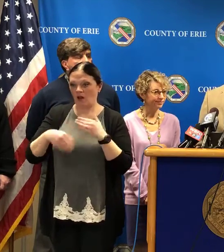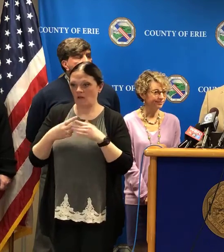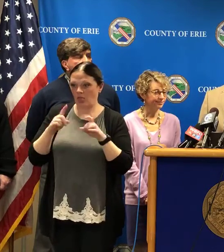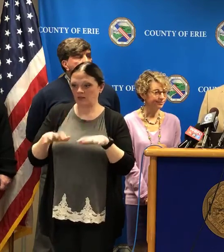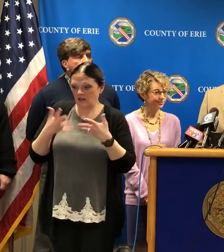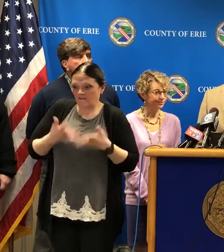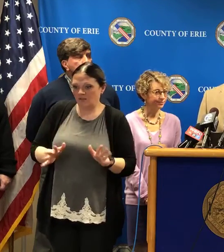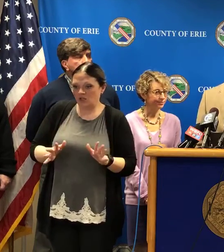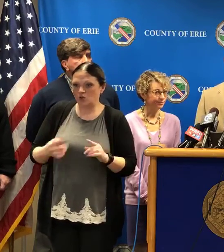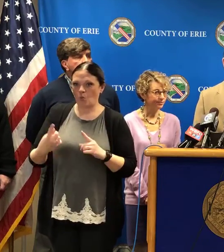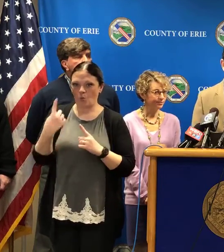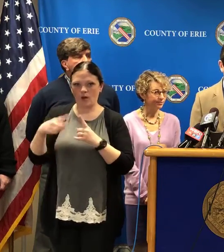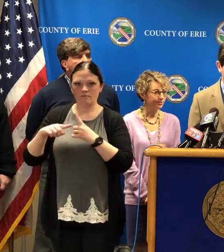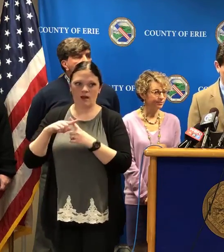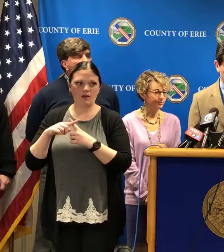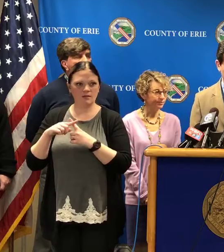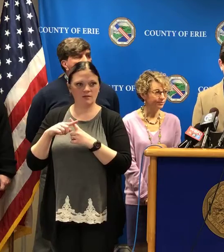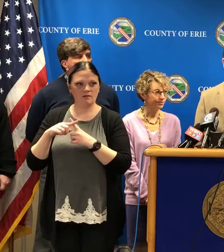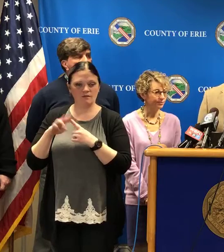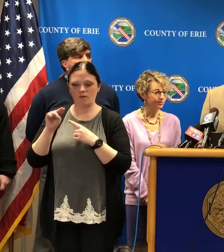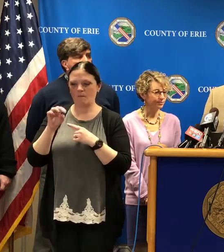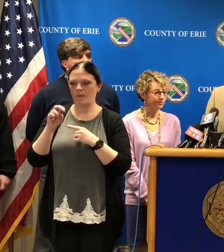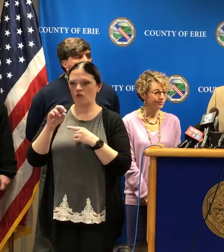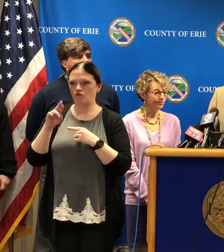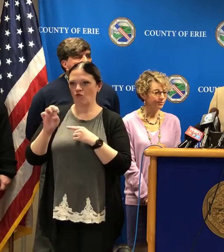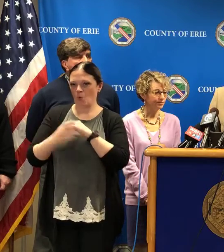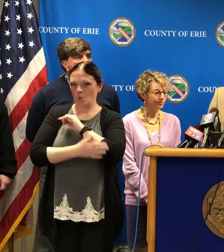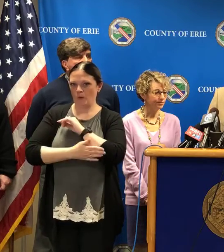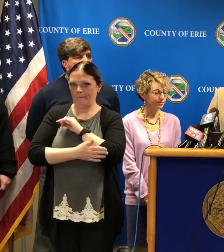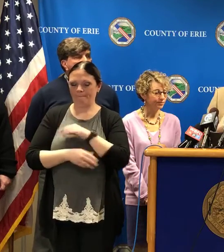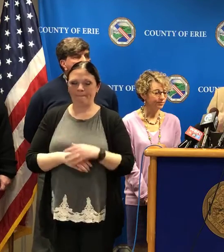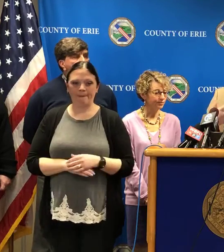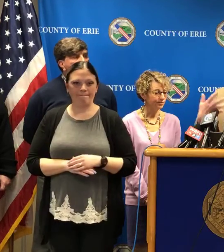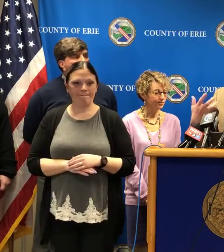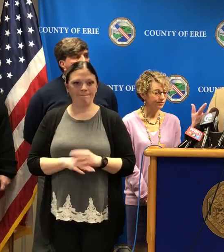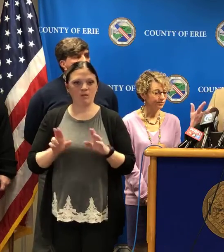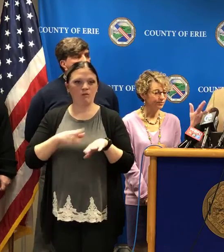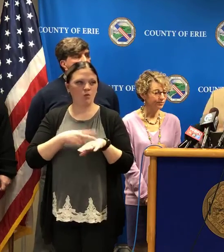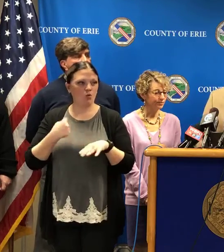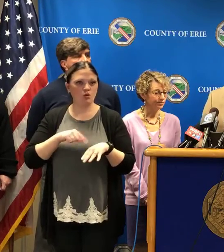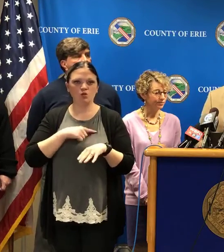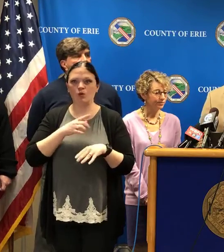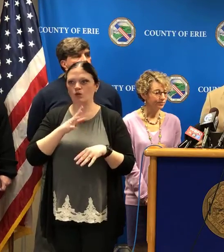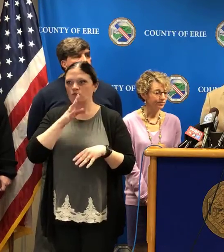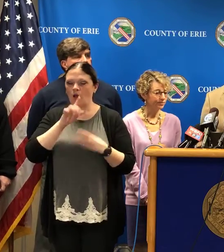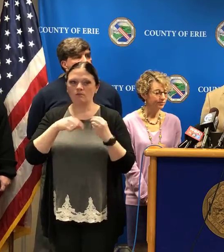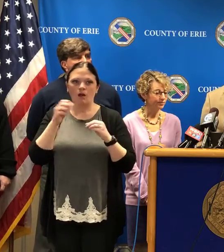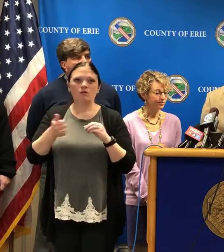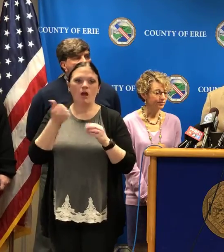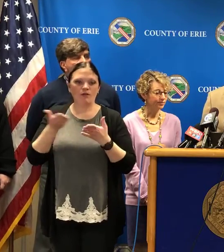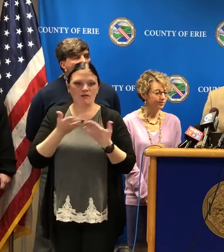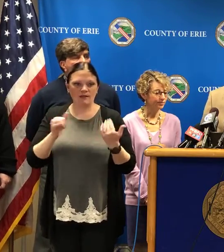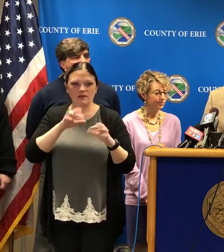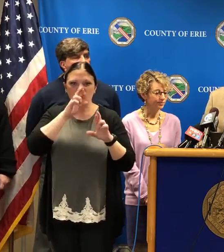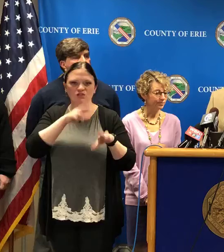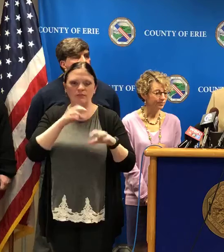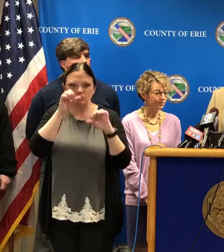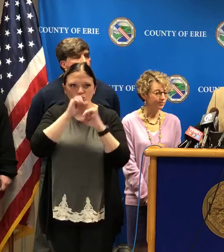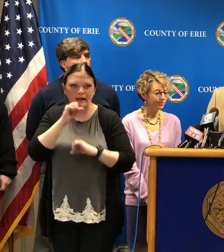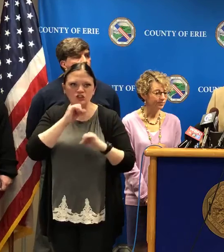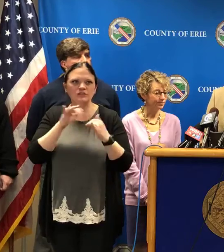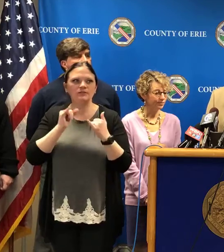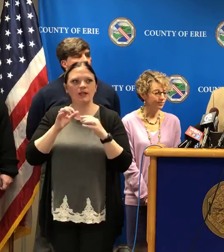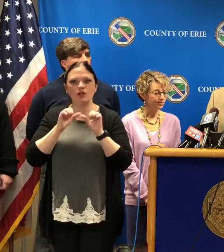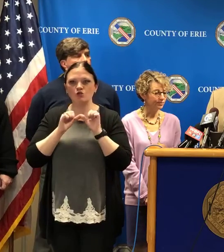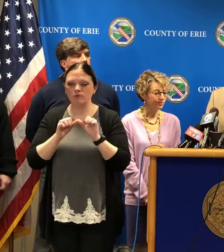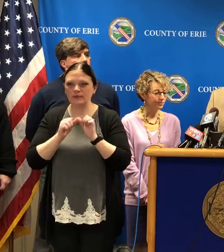positive, and that was the one from Monroe County. Of course, we're talking about other things when we talk about response strategies, which is to